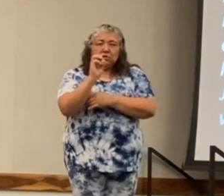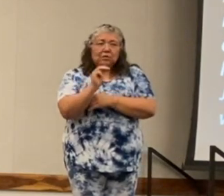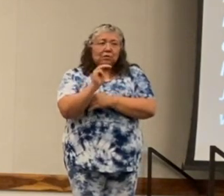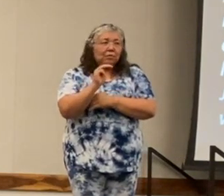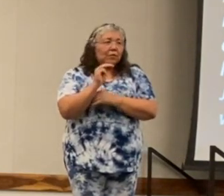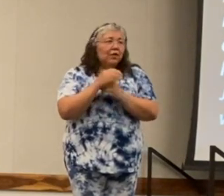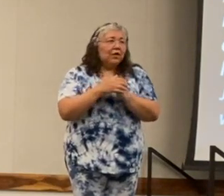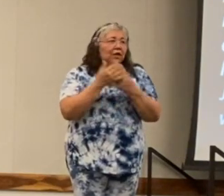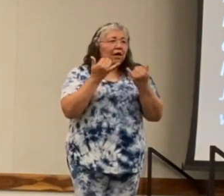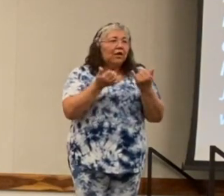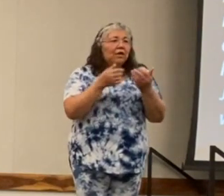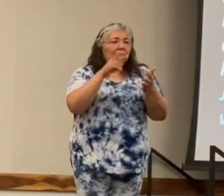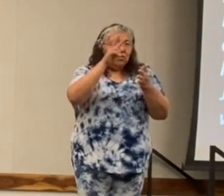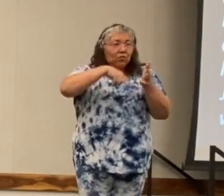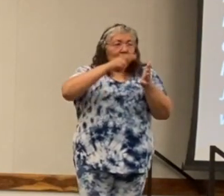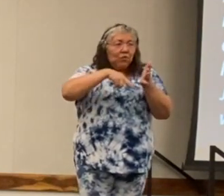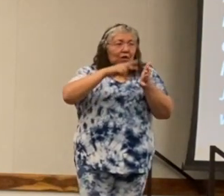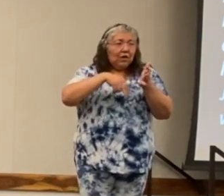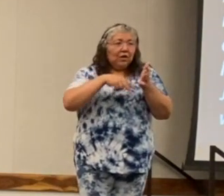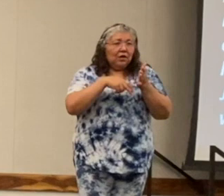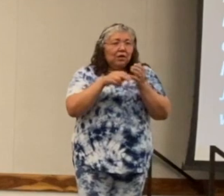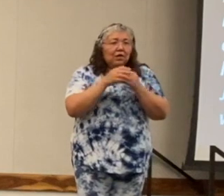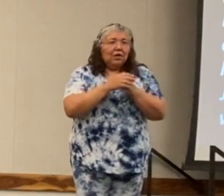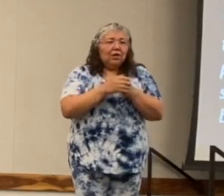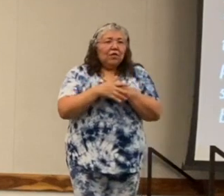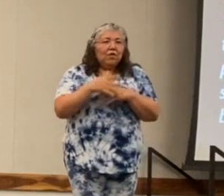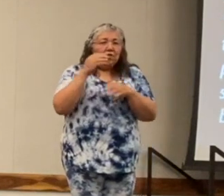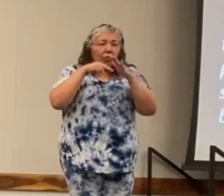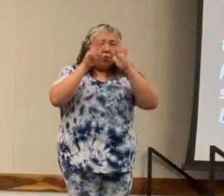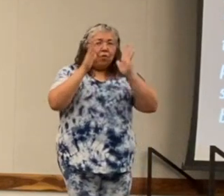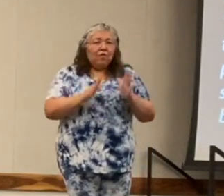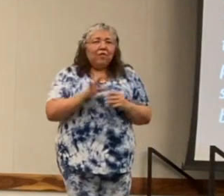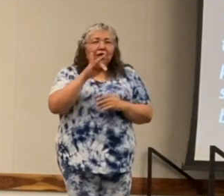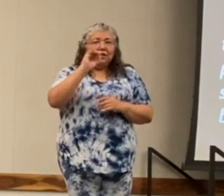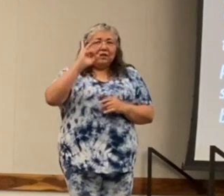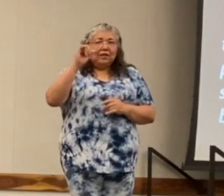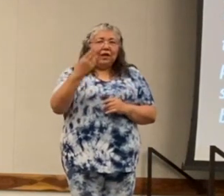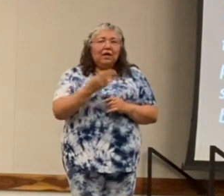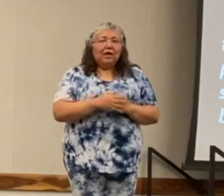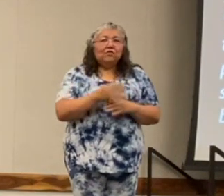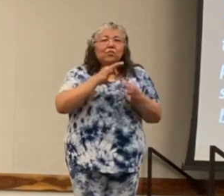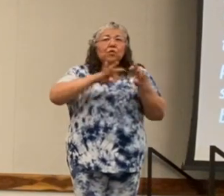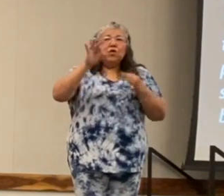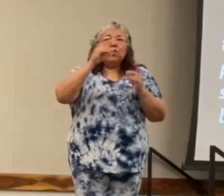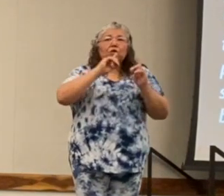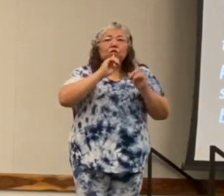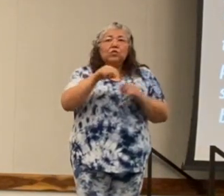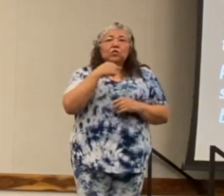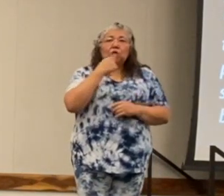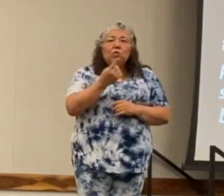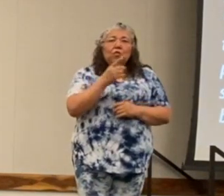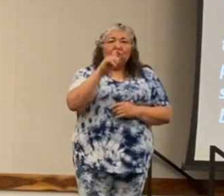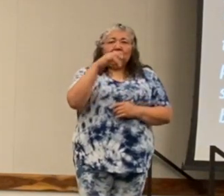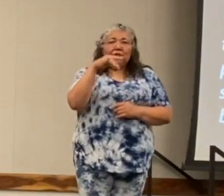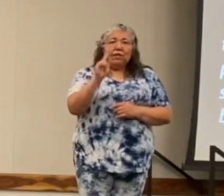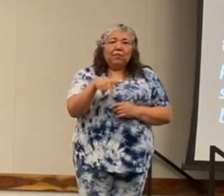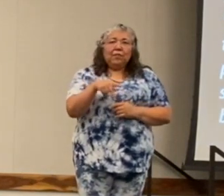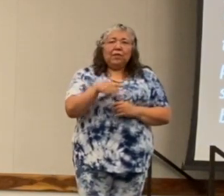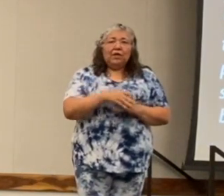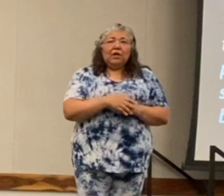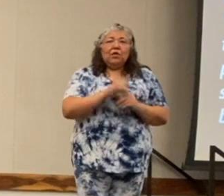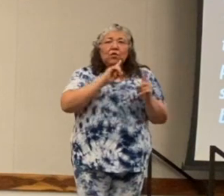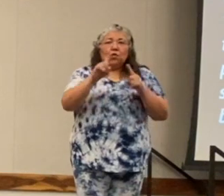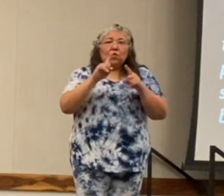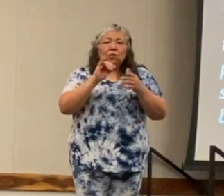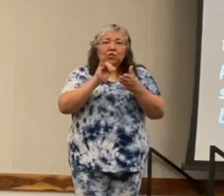way home, reading the prophet Isaiah aloud. The Spirit told Philip, go and join that chariot. When Philip ran